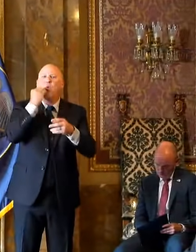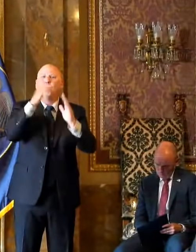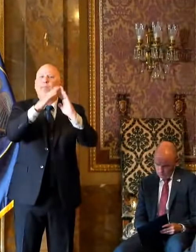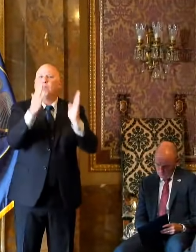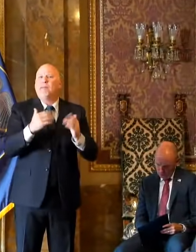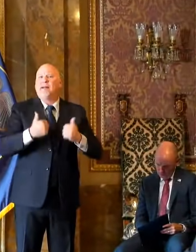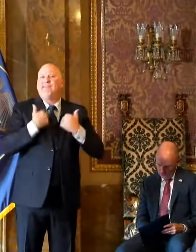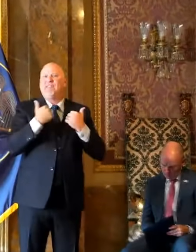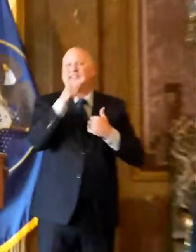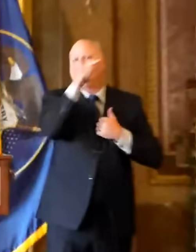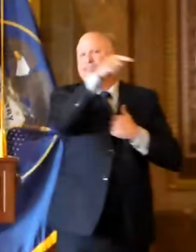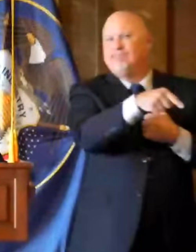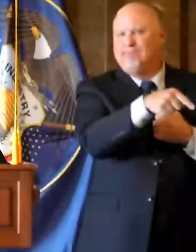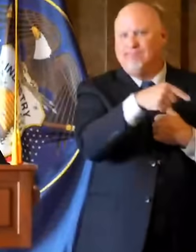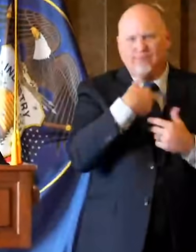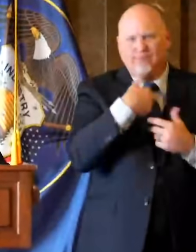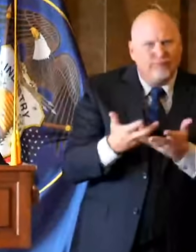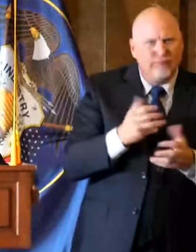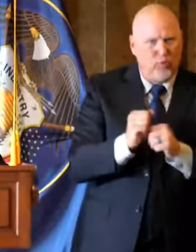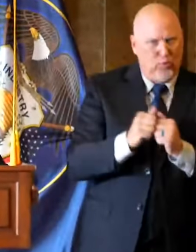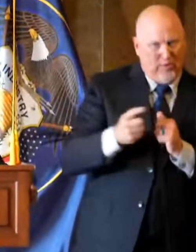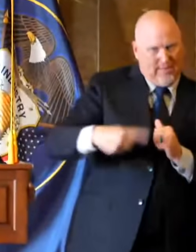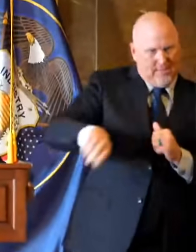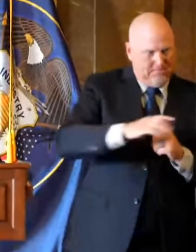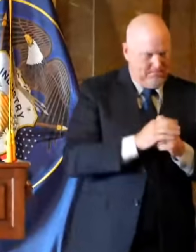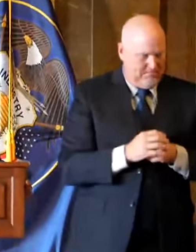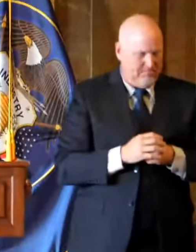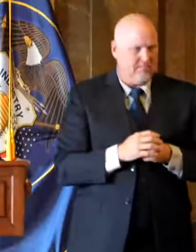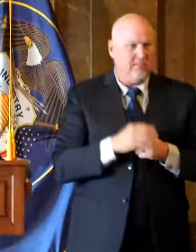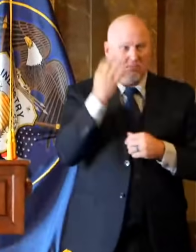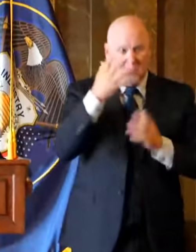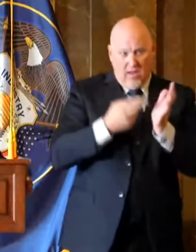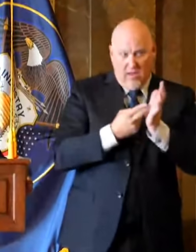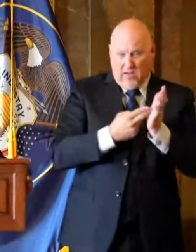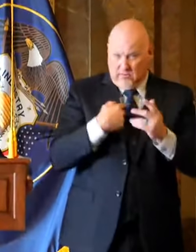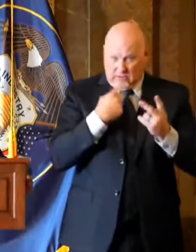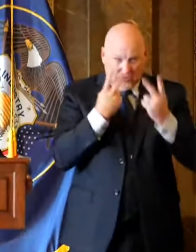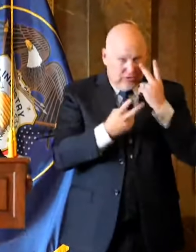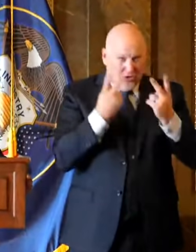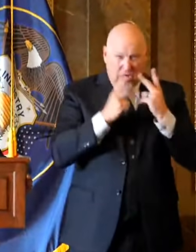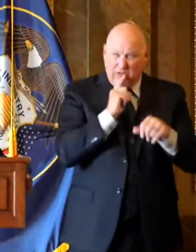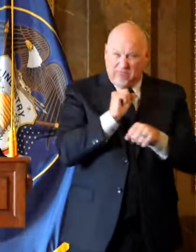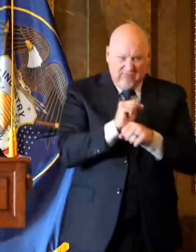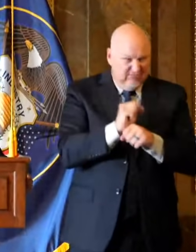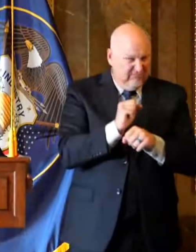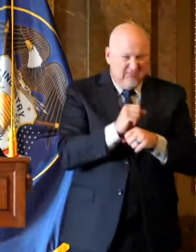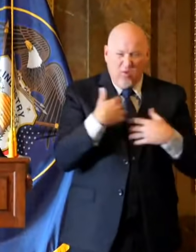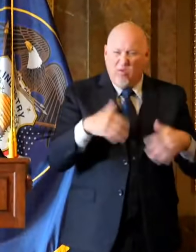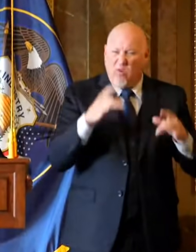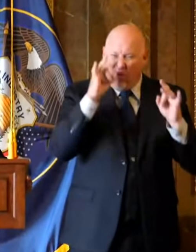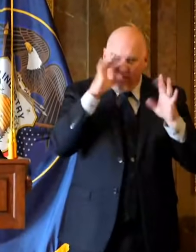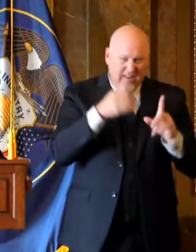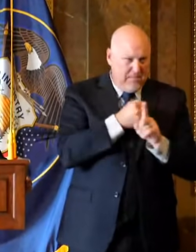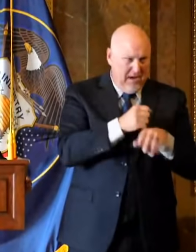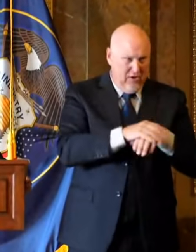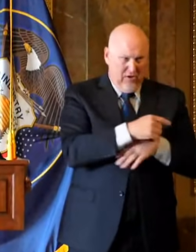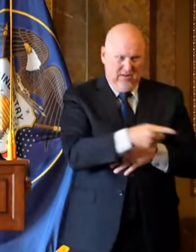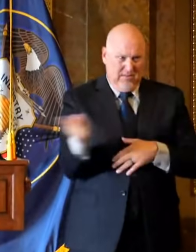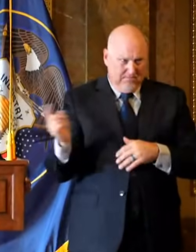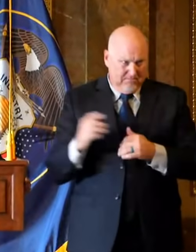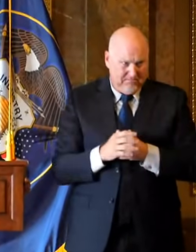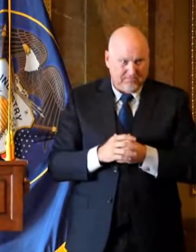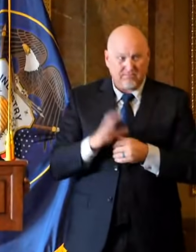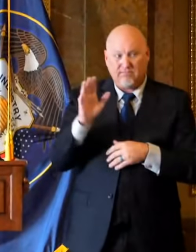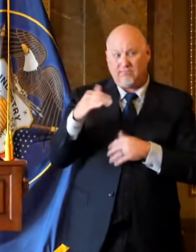COVID-19. The work is not over. Nearly 1/3 of Utah's nursing homes are currently experiencing